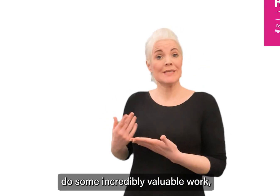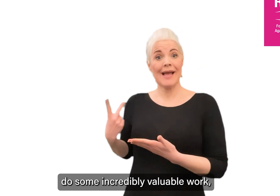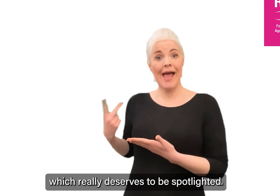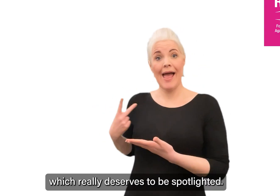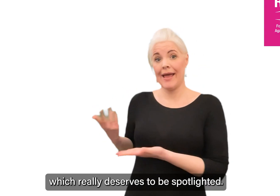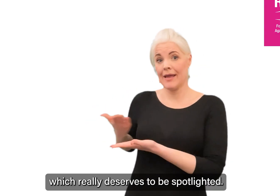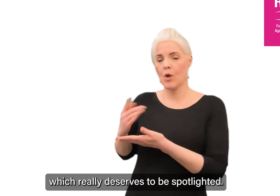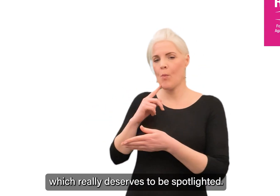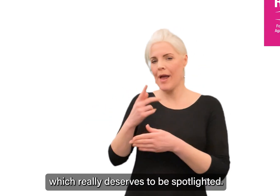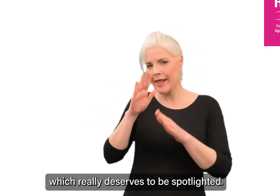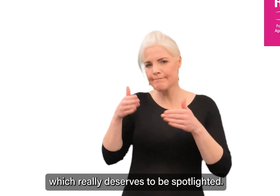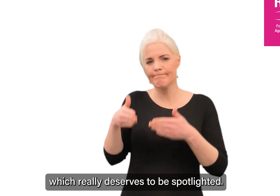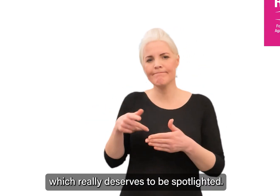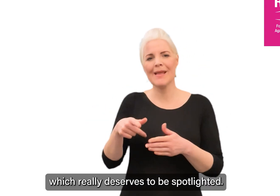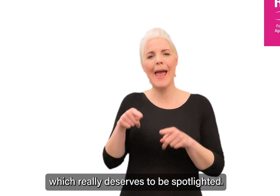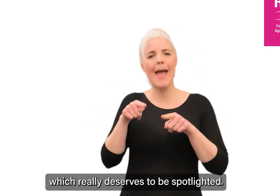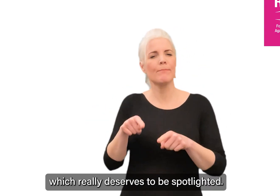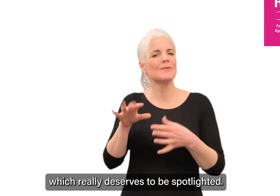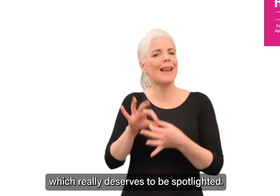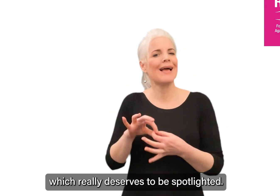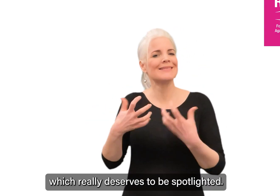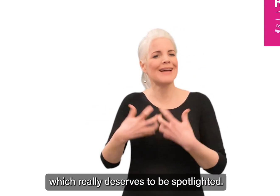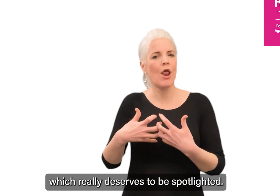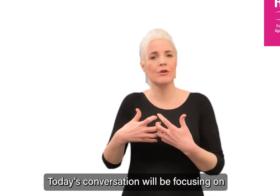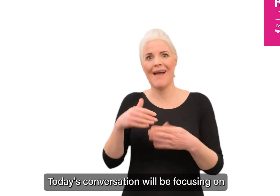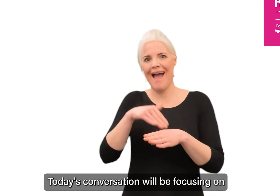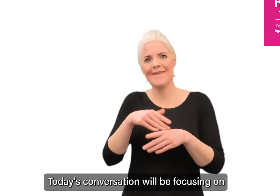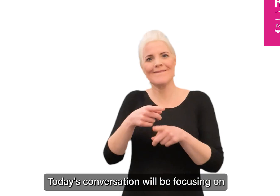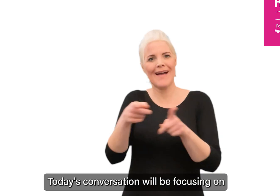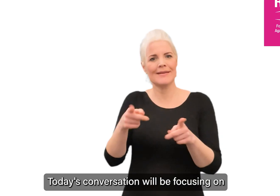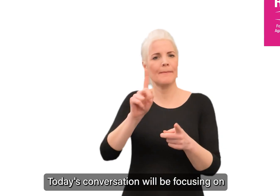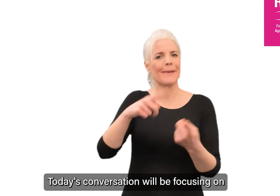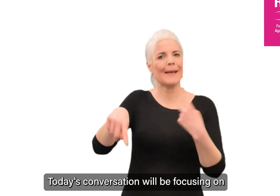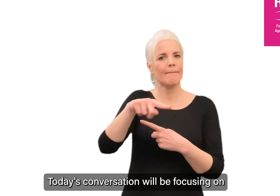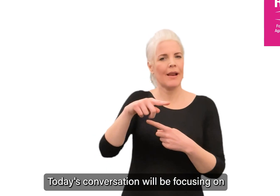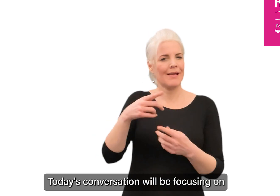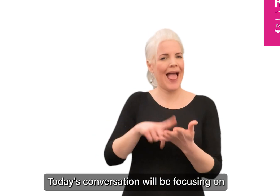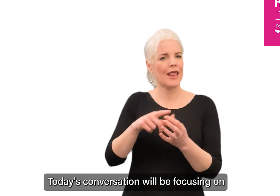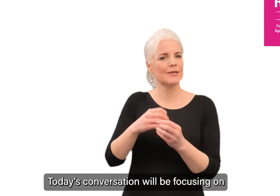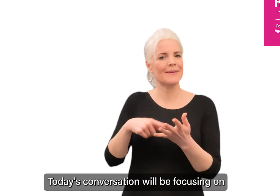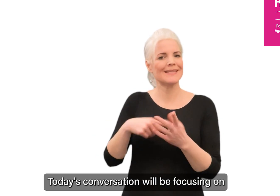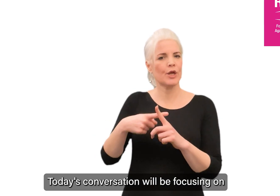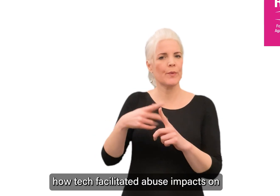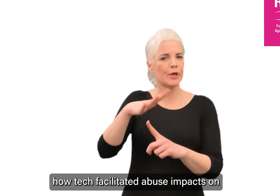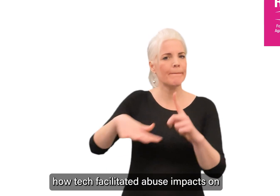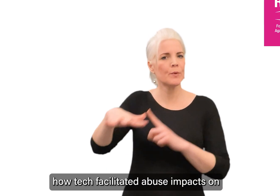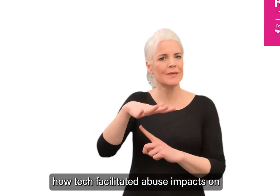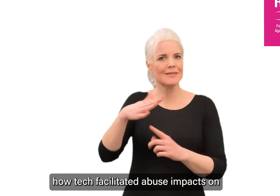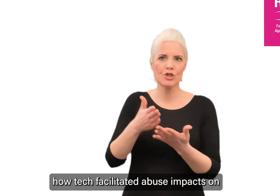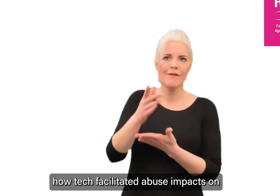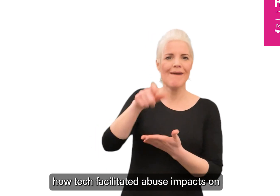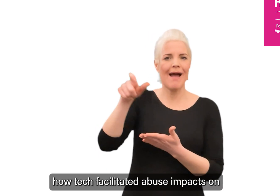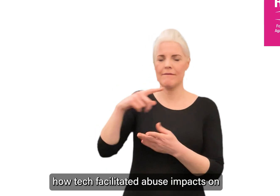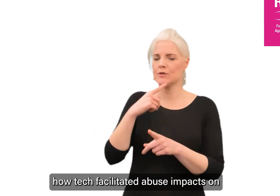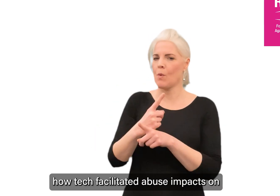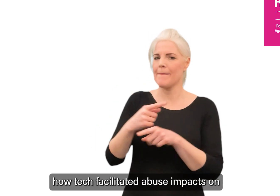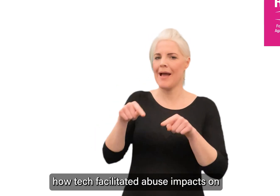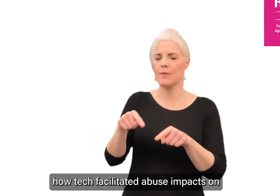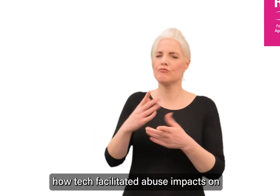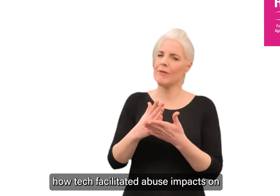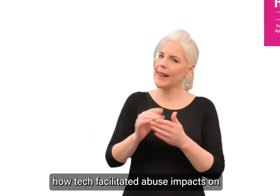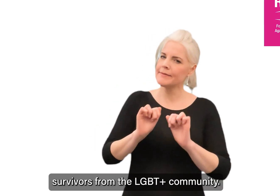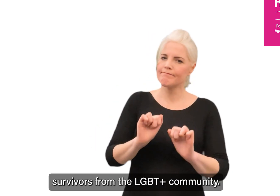valuable work, which really deserves to be spotlighted. So today's conversation will be focusing on how tech-facilitated